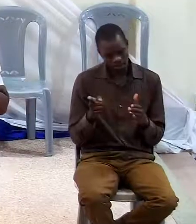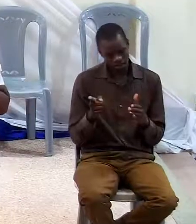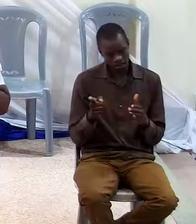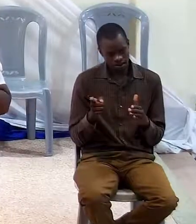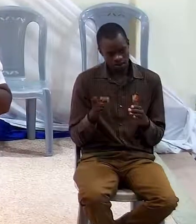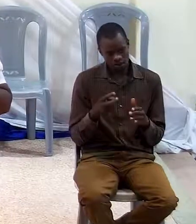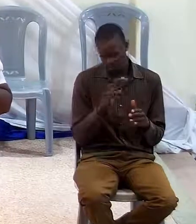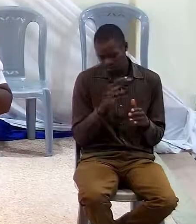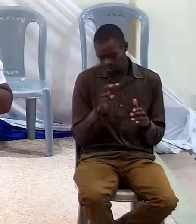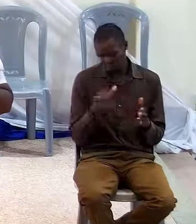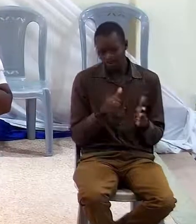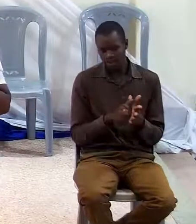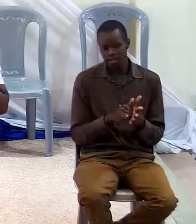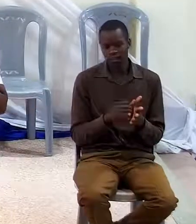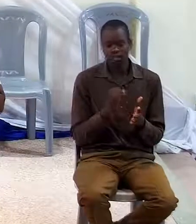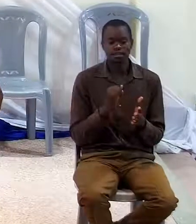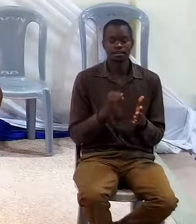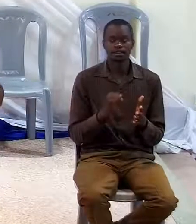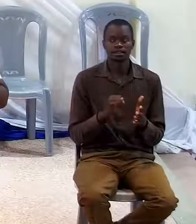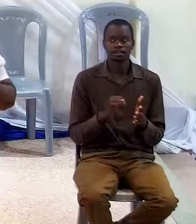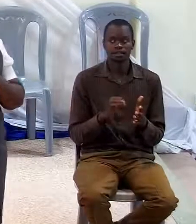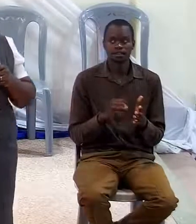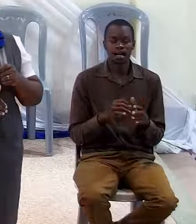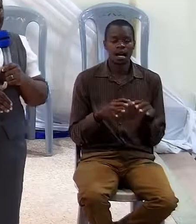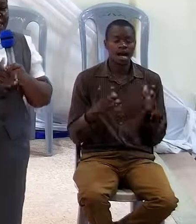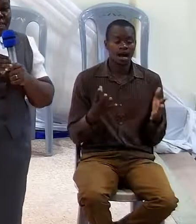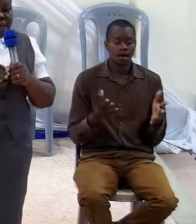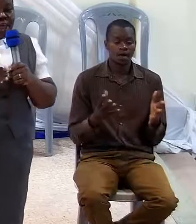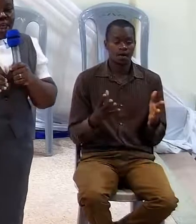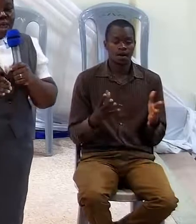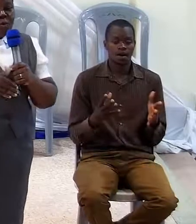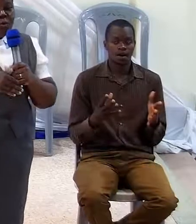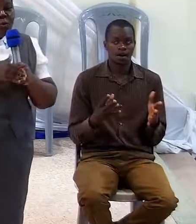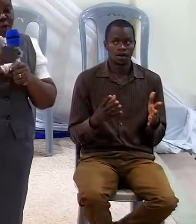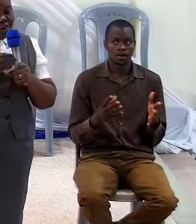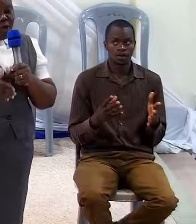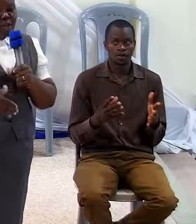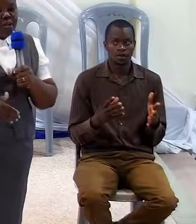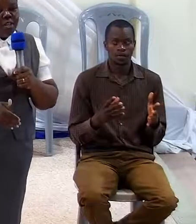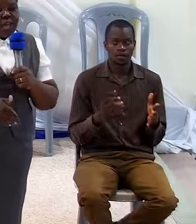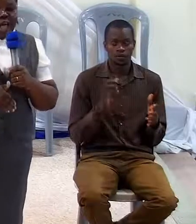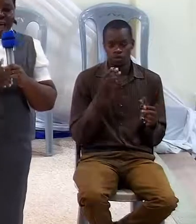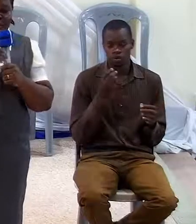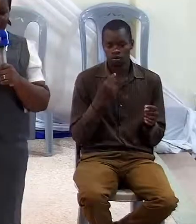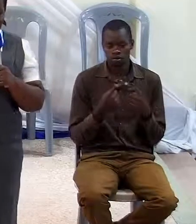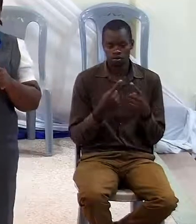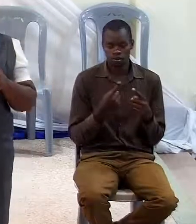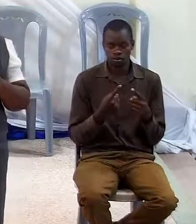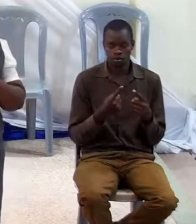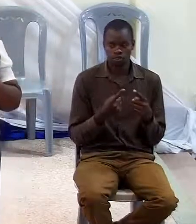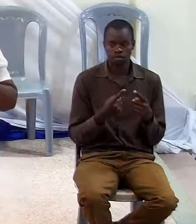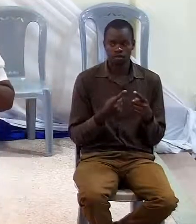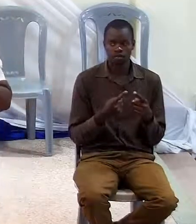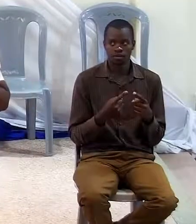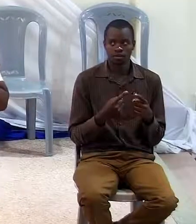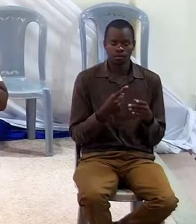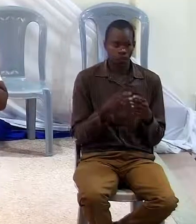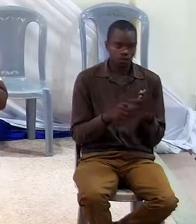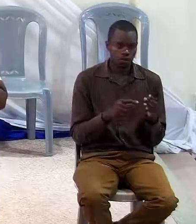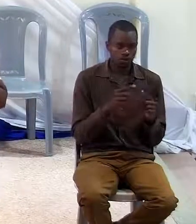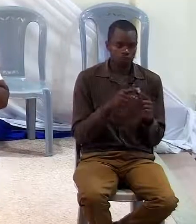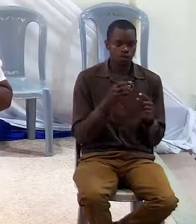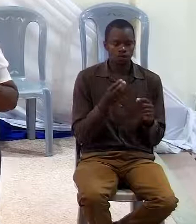the way now we will talk. I will tell you what to eat, I will tell you how to go about it, but you see,